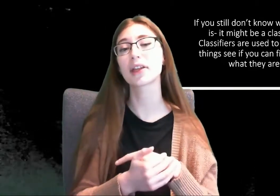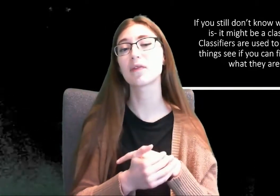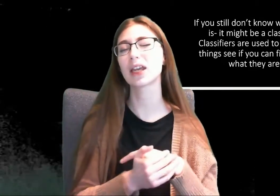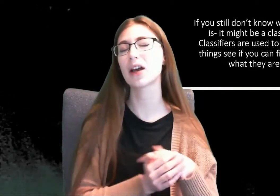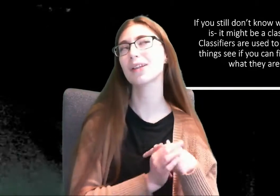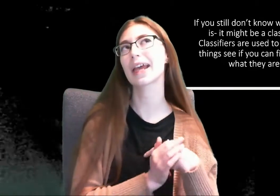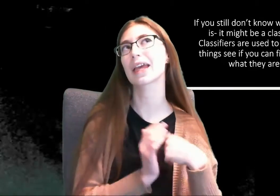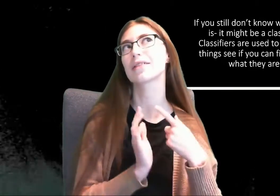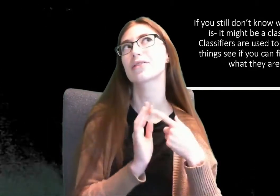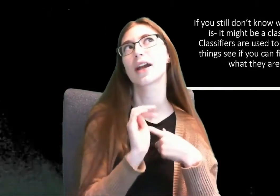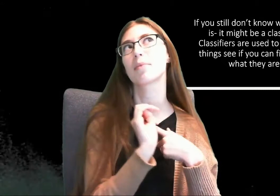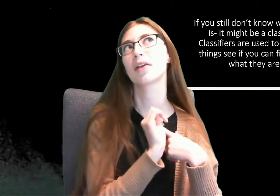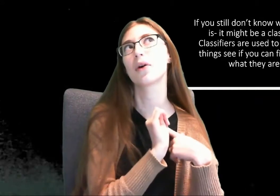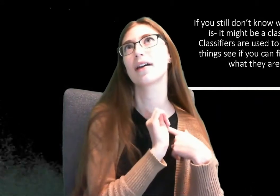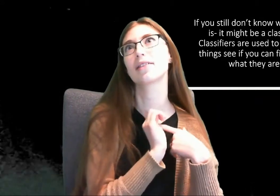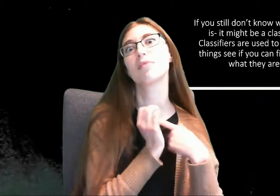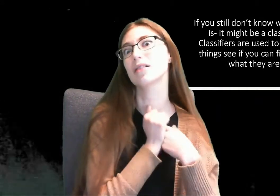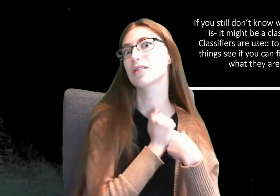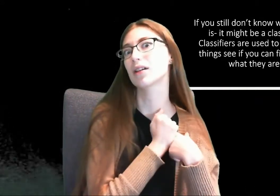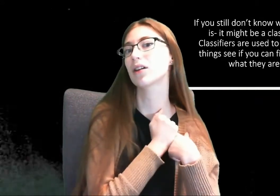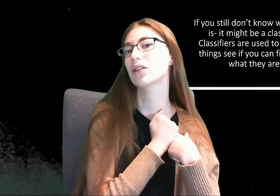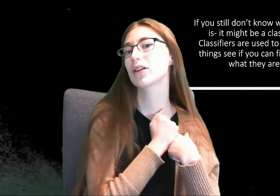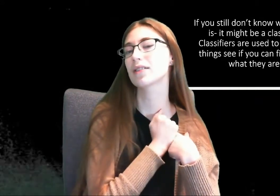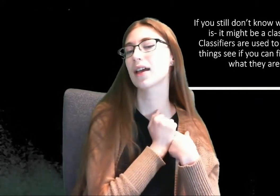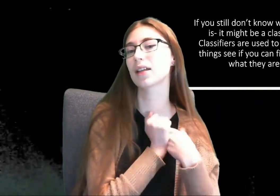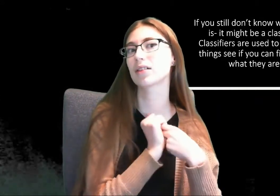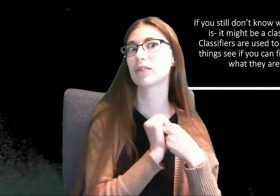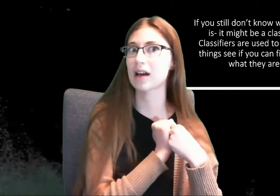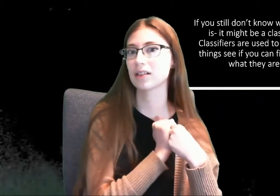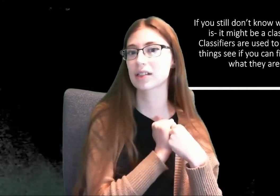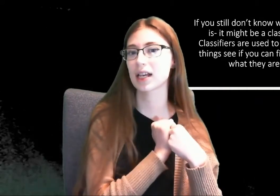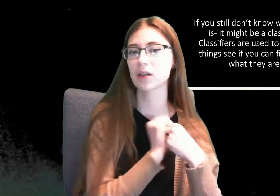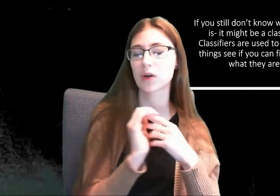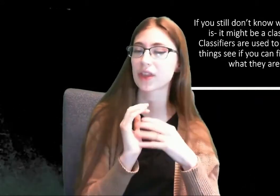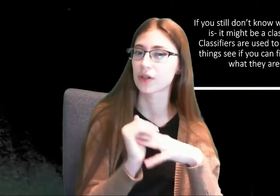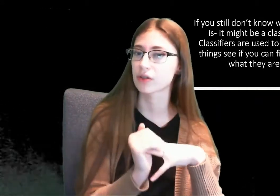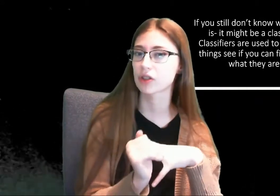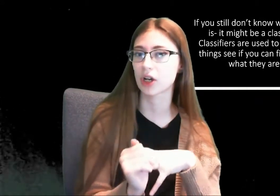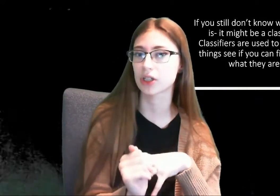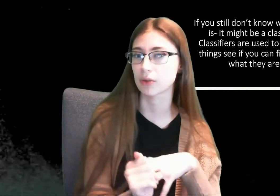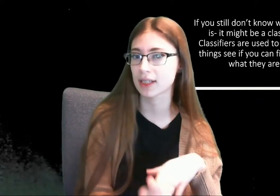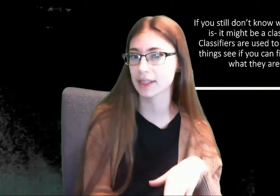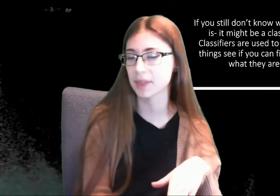the video, like in describing what the monster looks like and the rat looks like and what the ghosts are doing